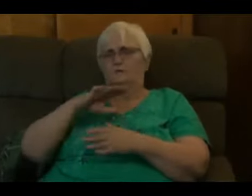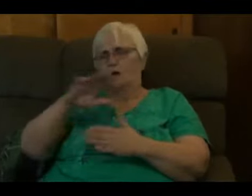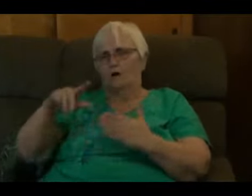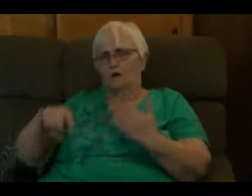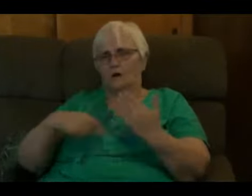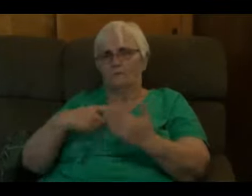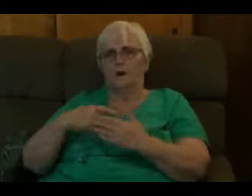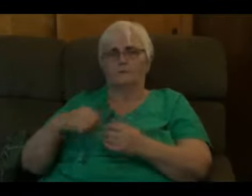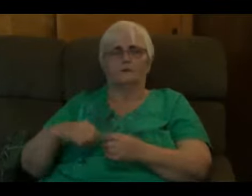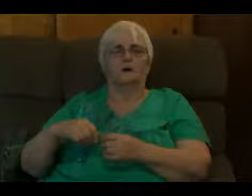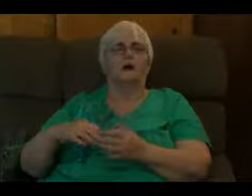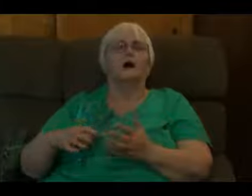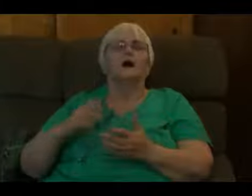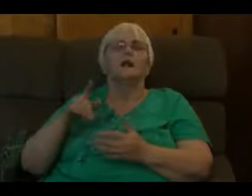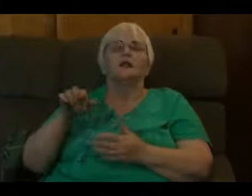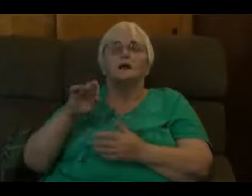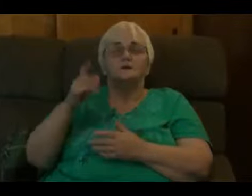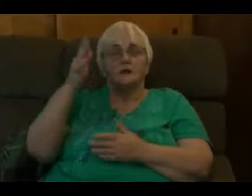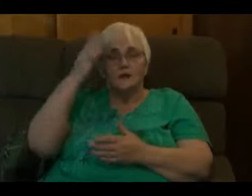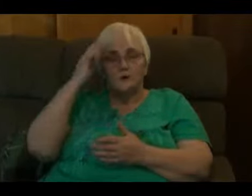they know Jesus Christ, they don't have a clarity.